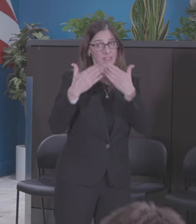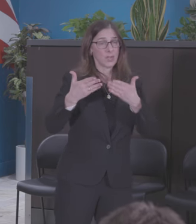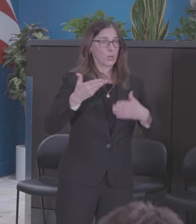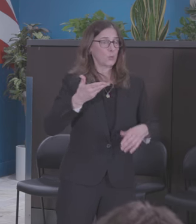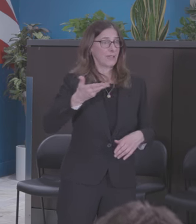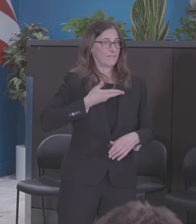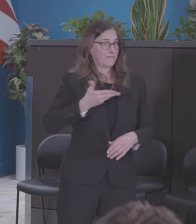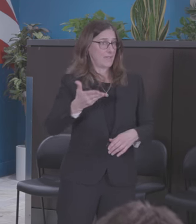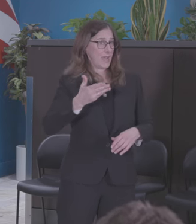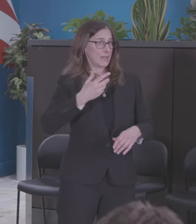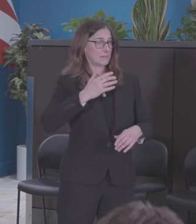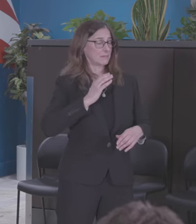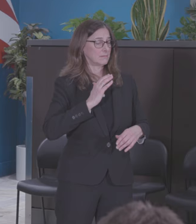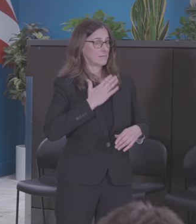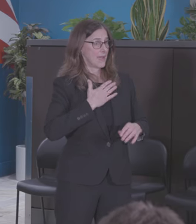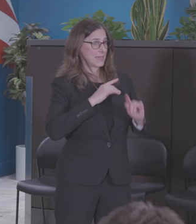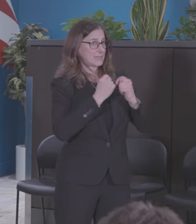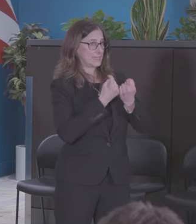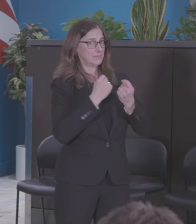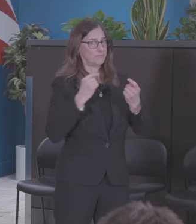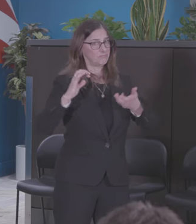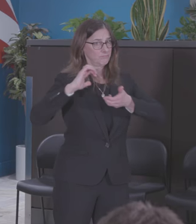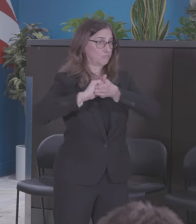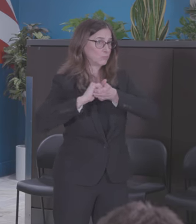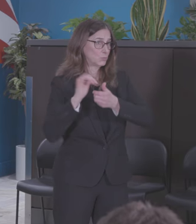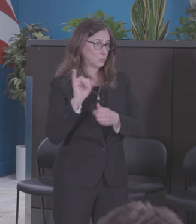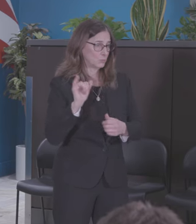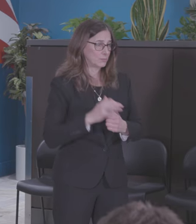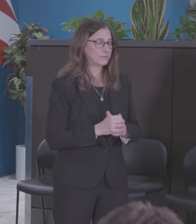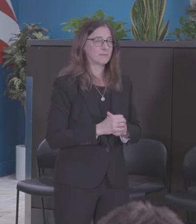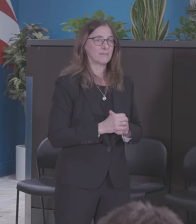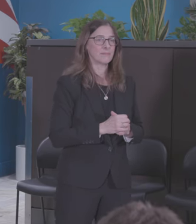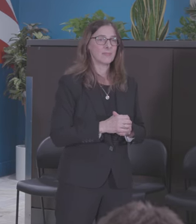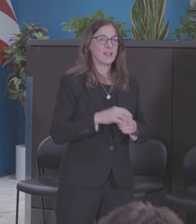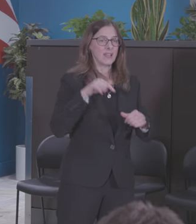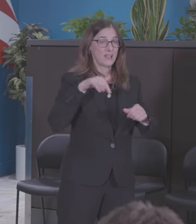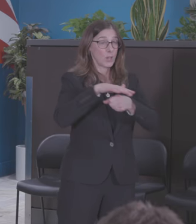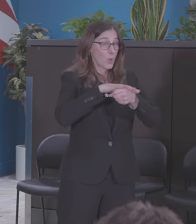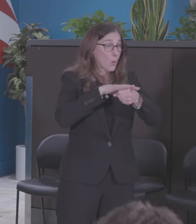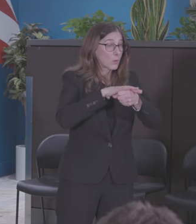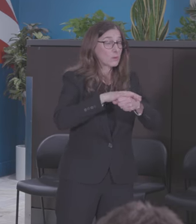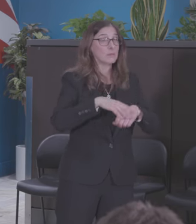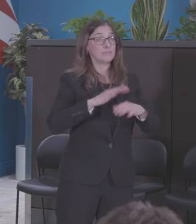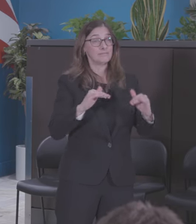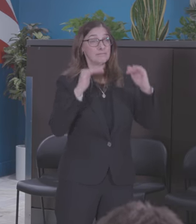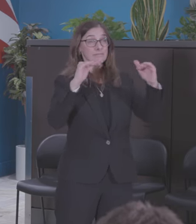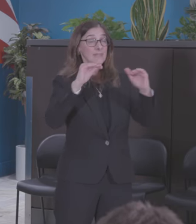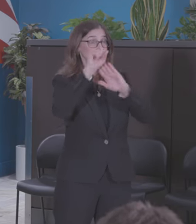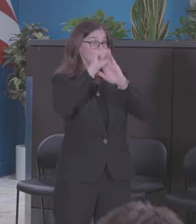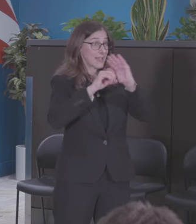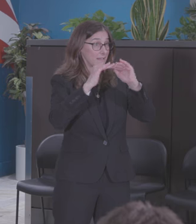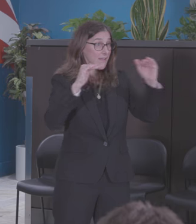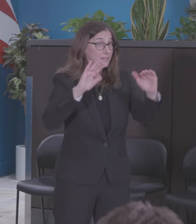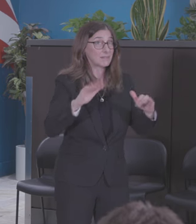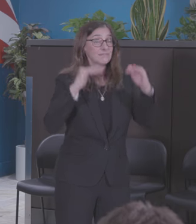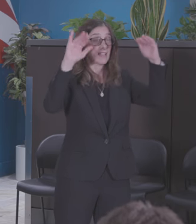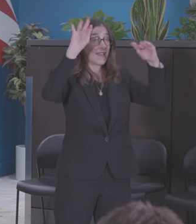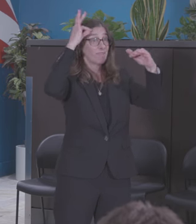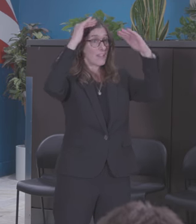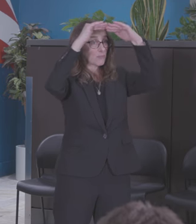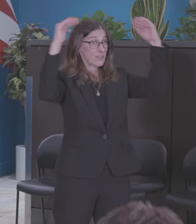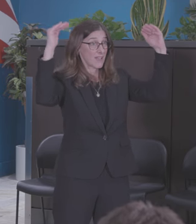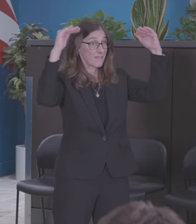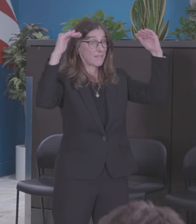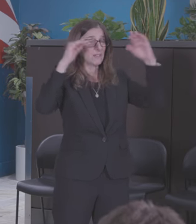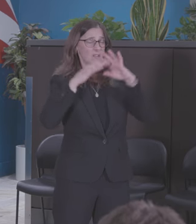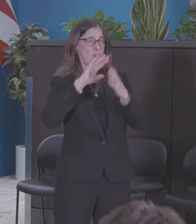represent this federal, state, and local collaboration that really can tackle any challenge and get it